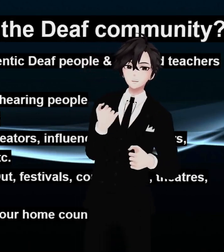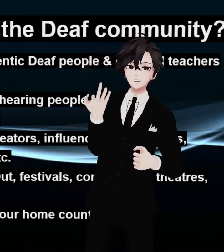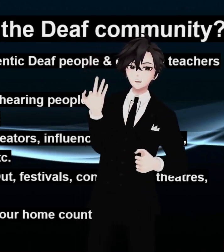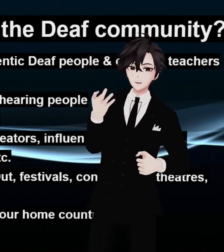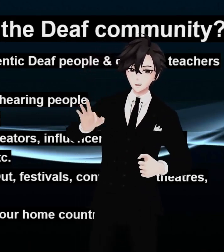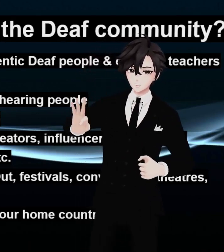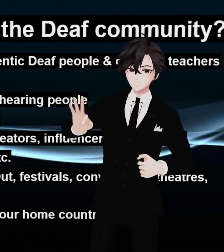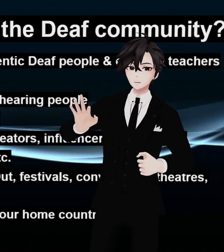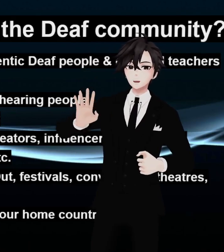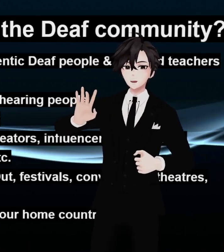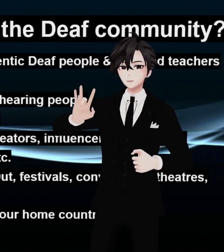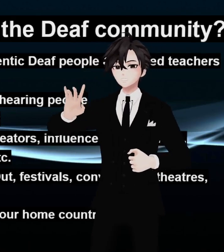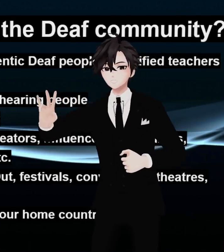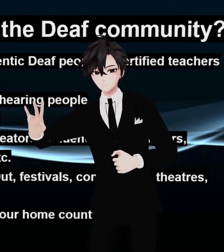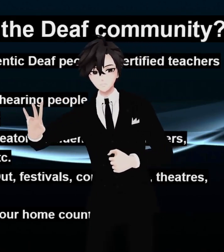back in 1987.